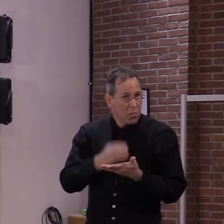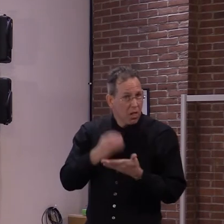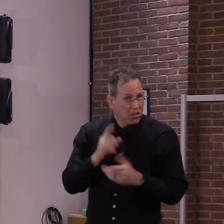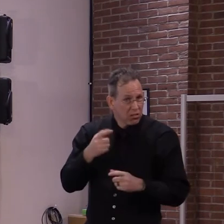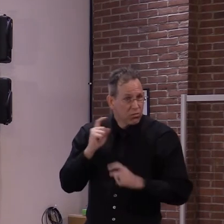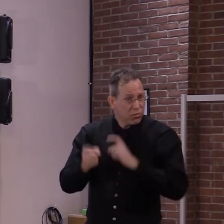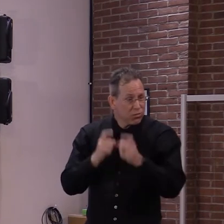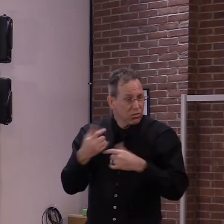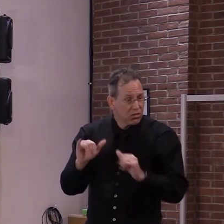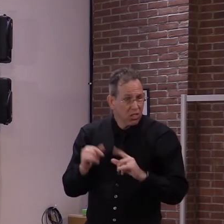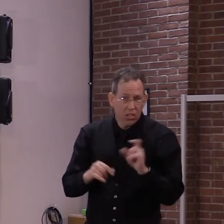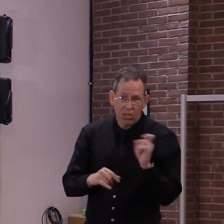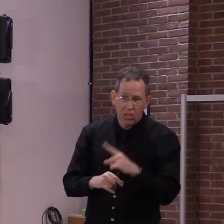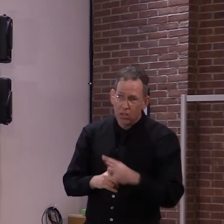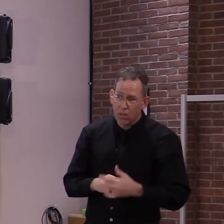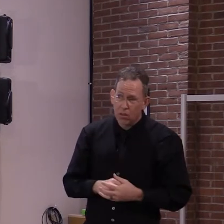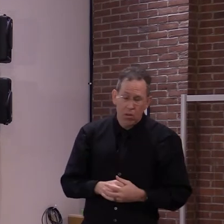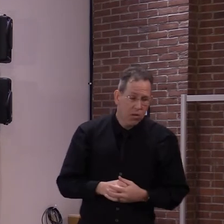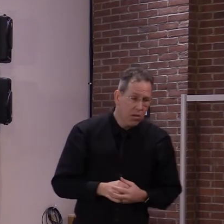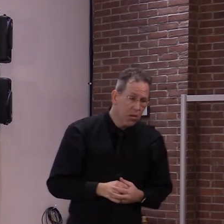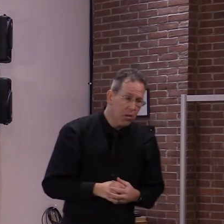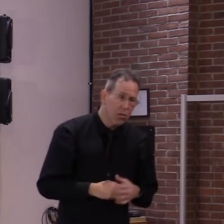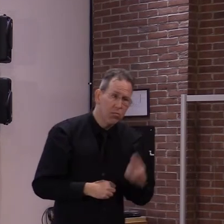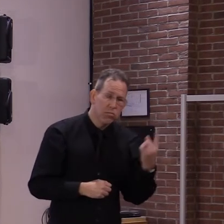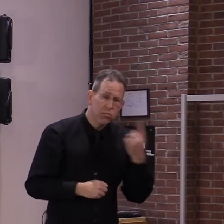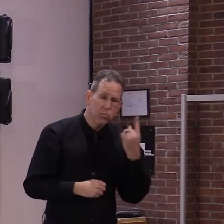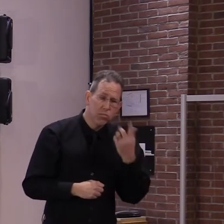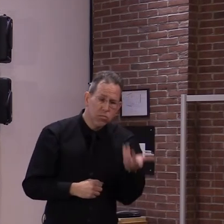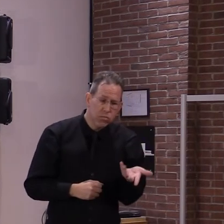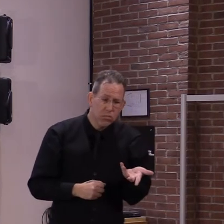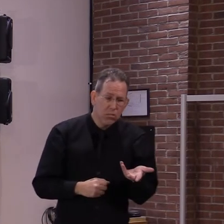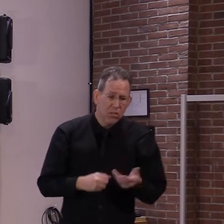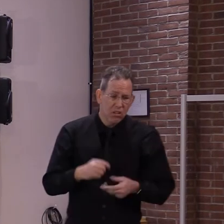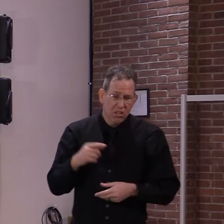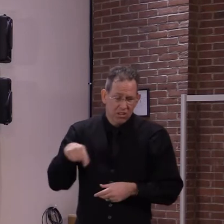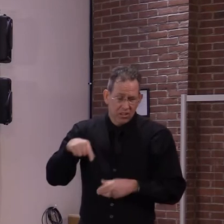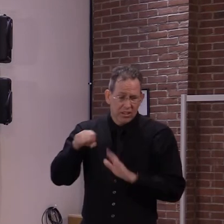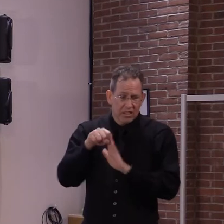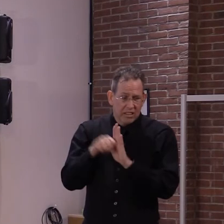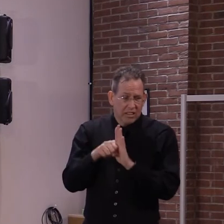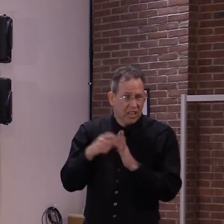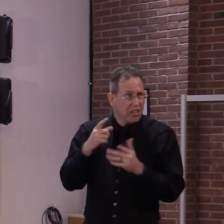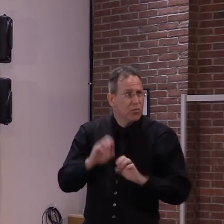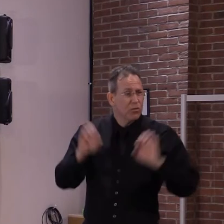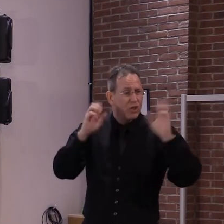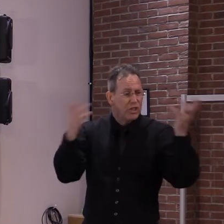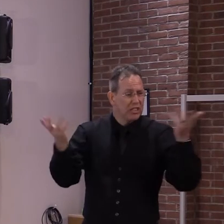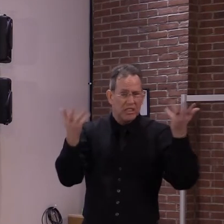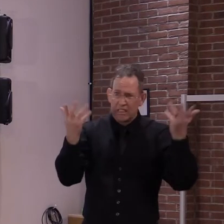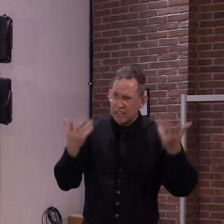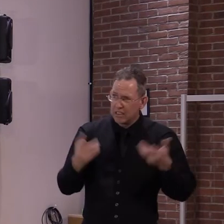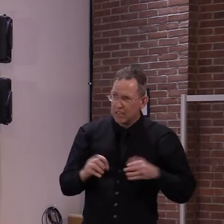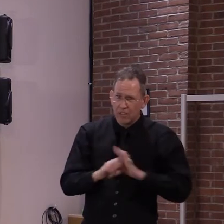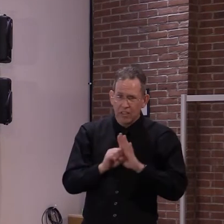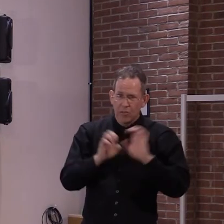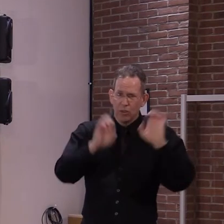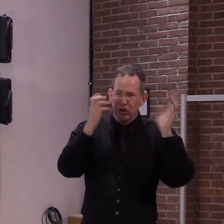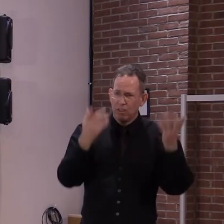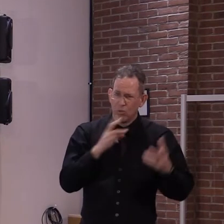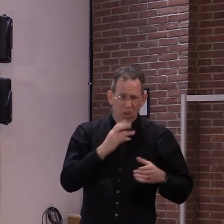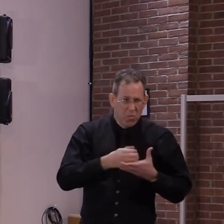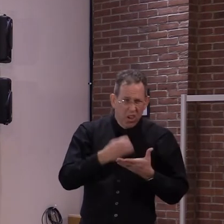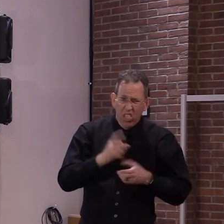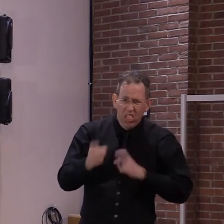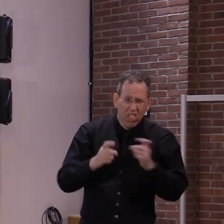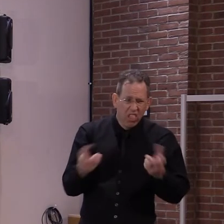and and the the challenge here is one of dueling timelines we don't like to see systems stay on bottled water uh any longer